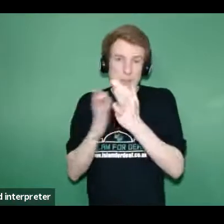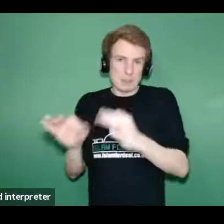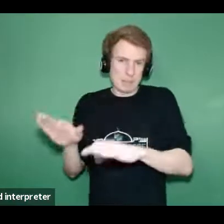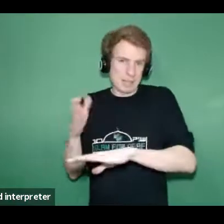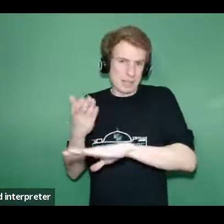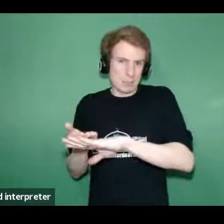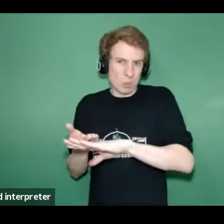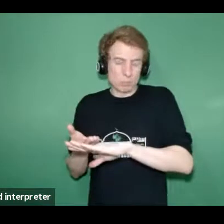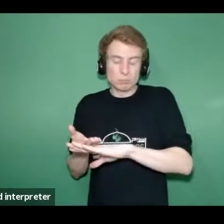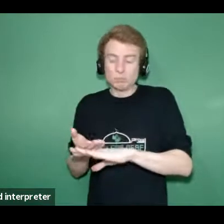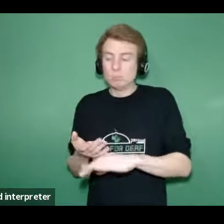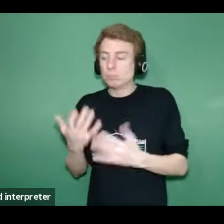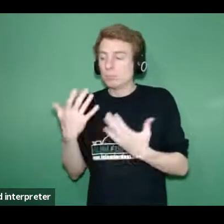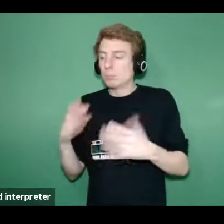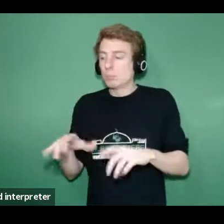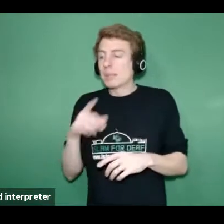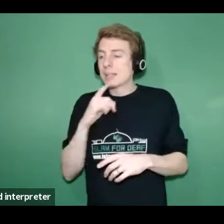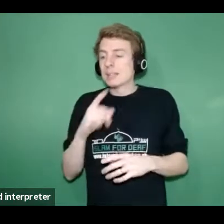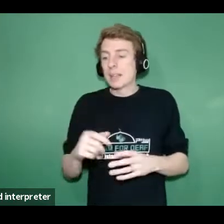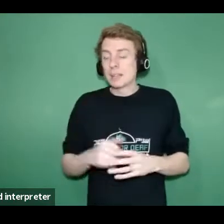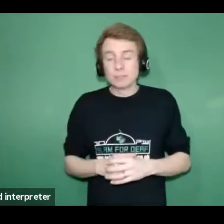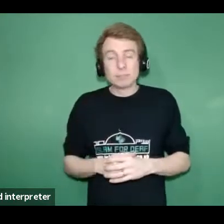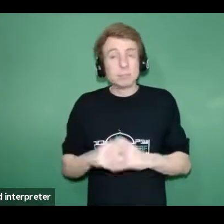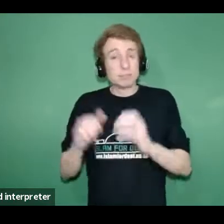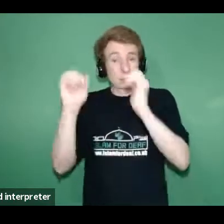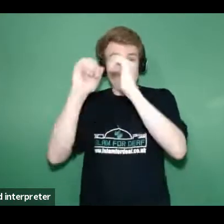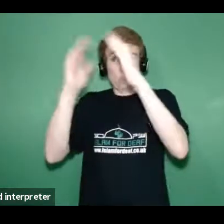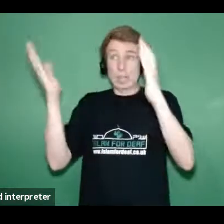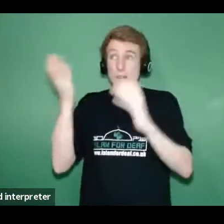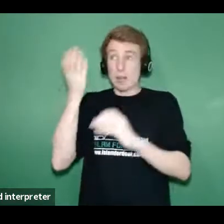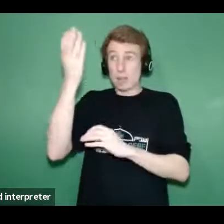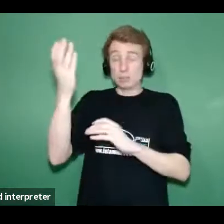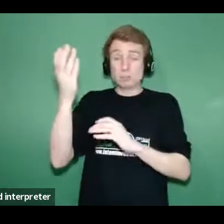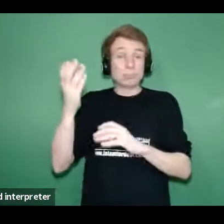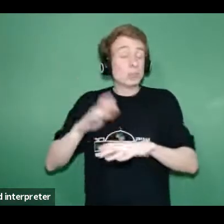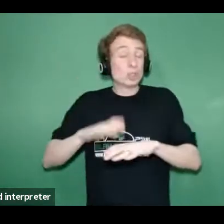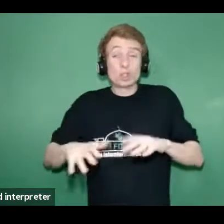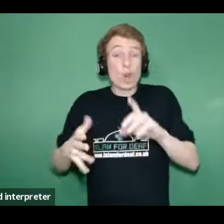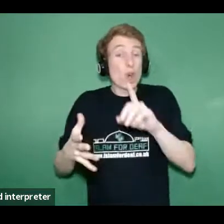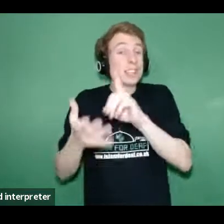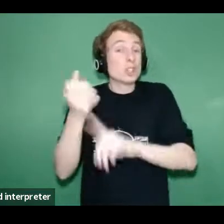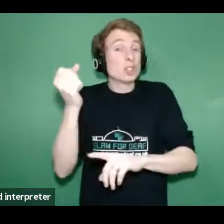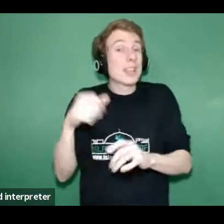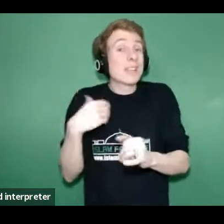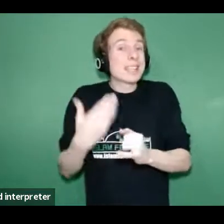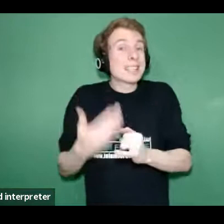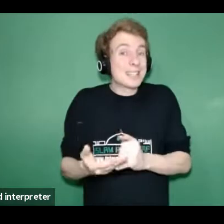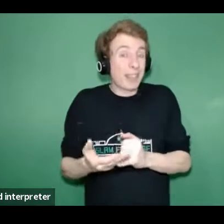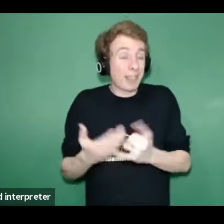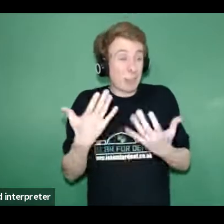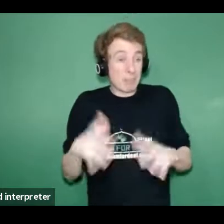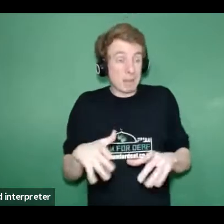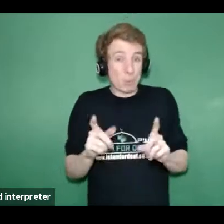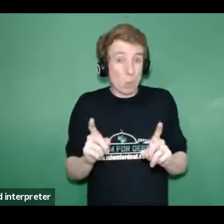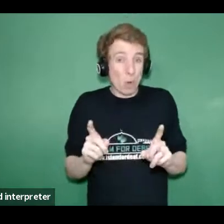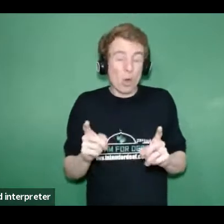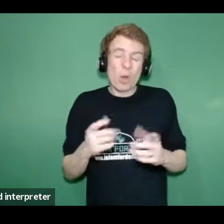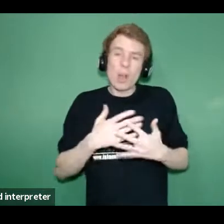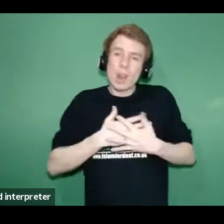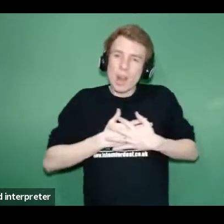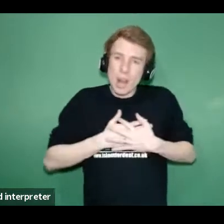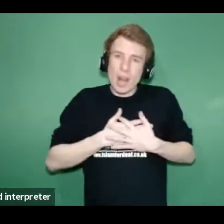enter the Jannah, the paradise, until you love one another. And this is an action that